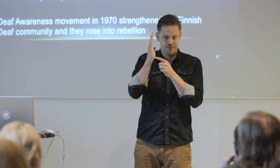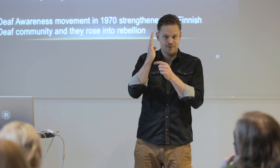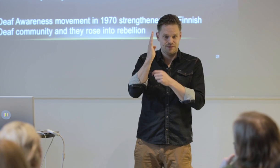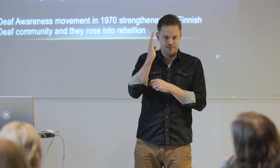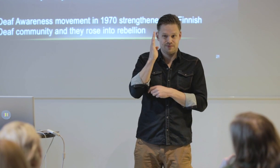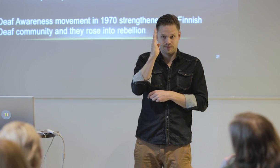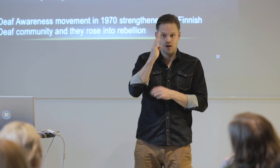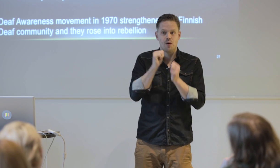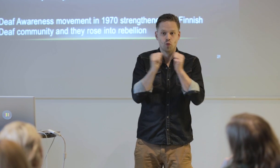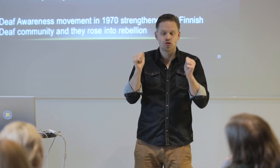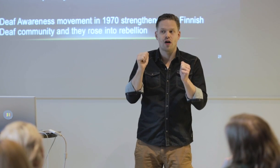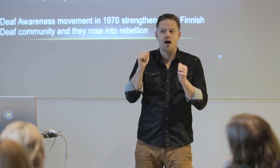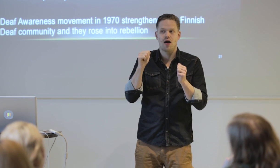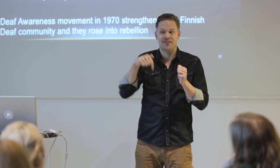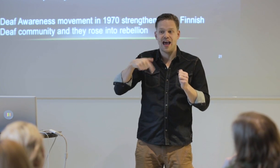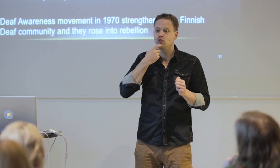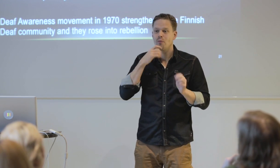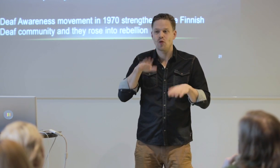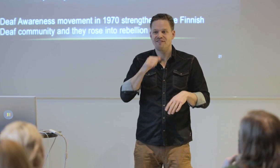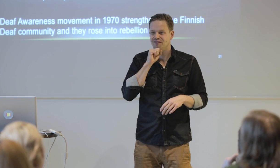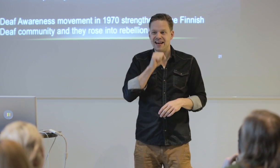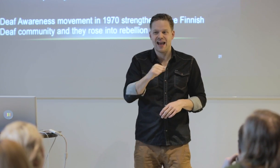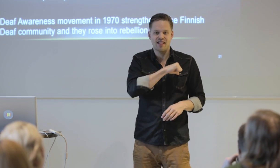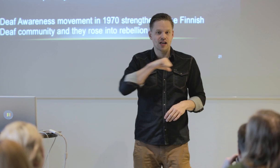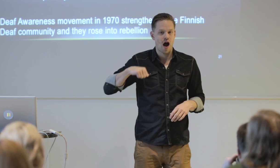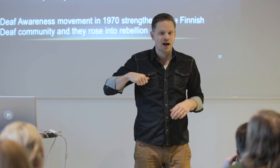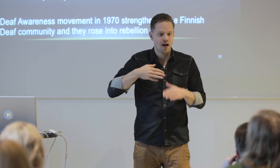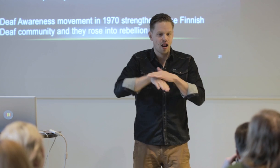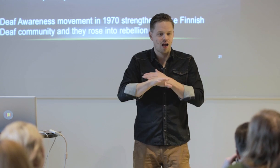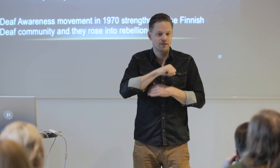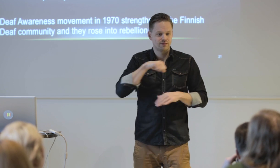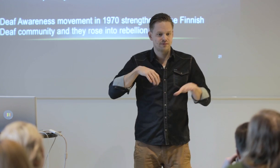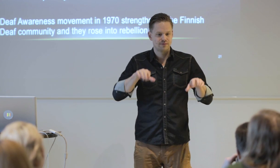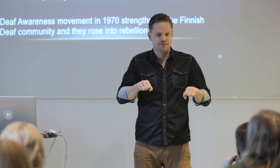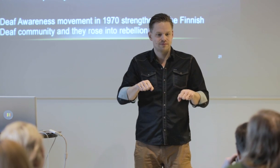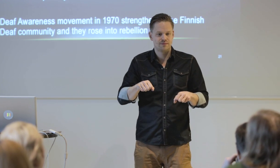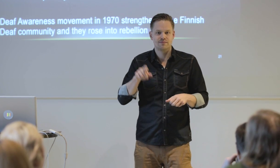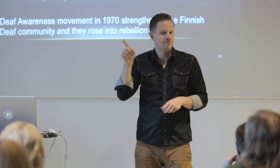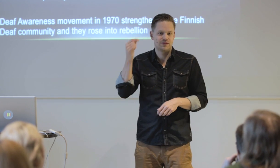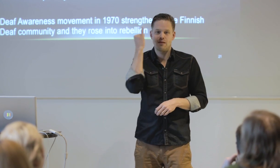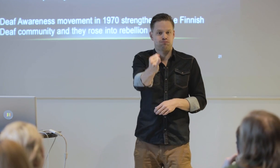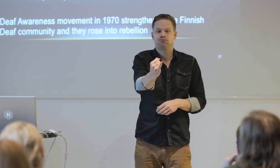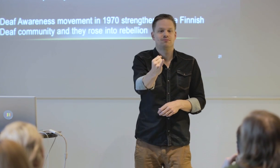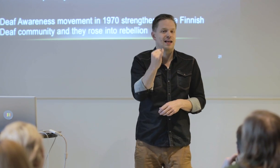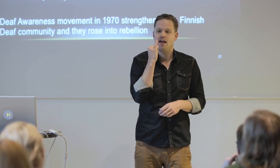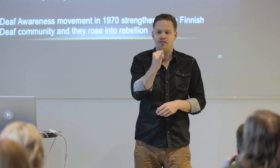1900. They decided, but in Finland we were still under Russia at that time, so they said that